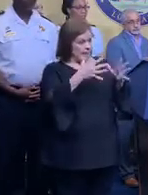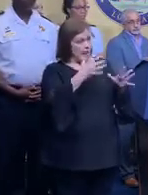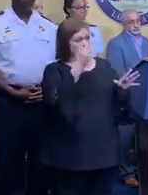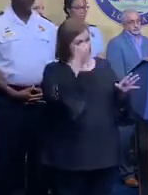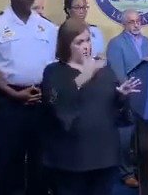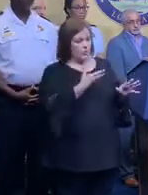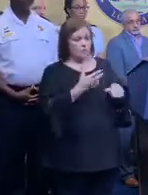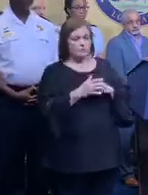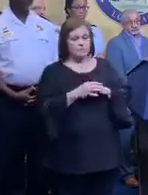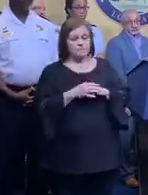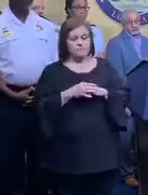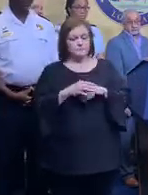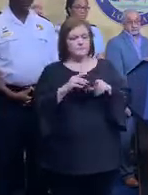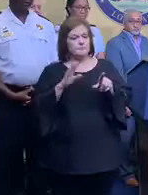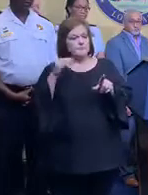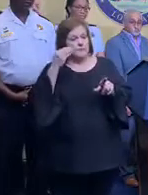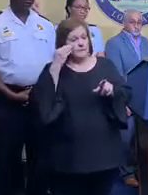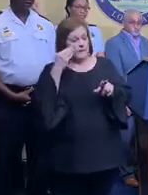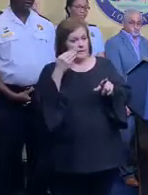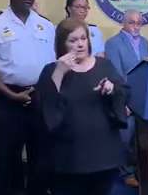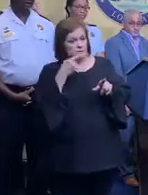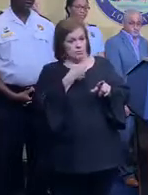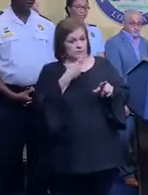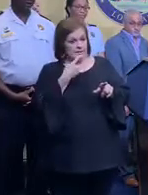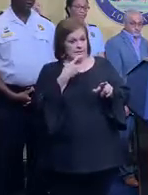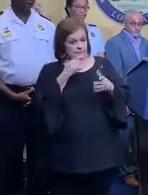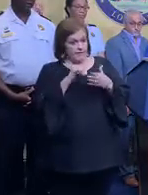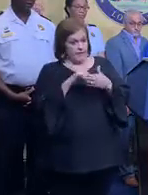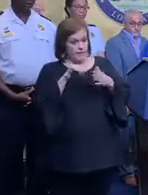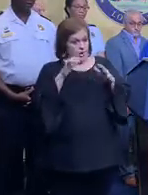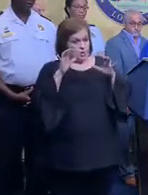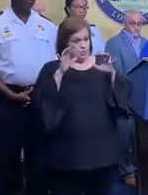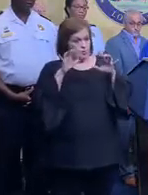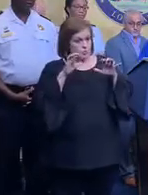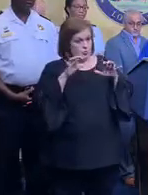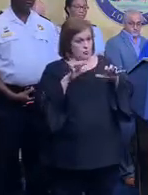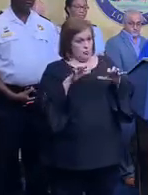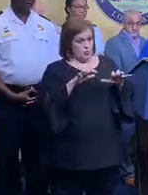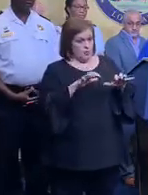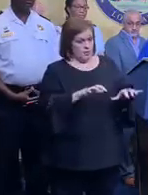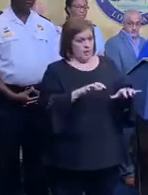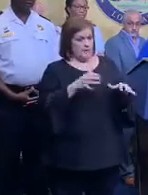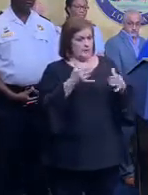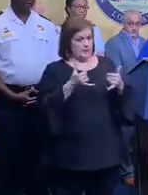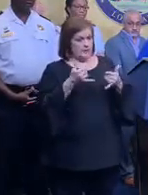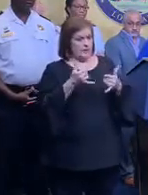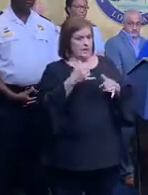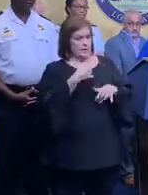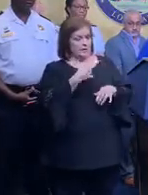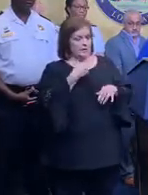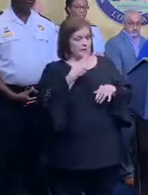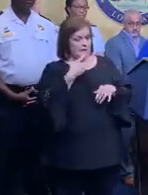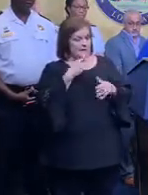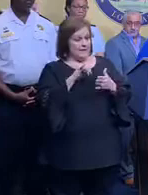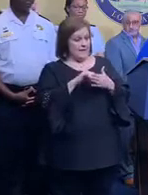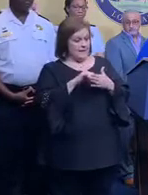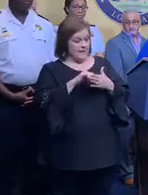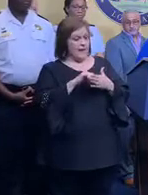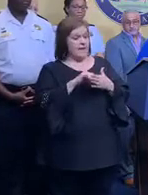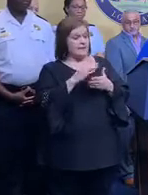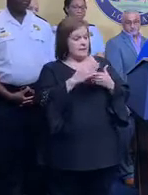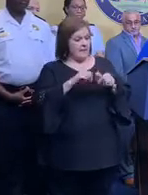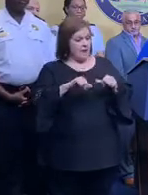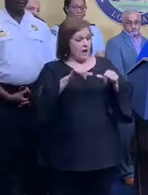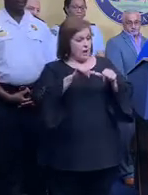Yeah, just a quick follow-up for the mayor. So given the rain event from today, when many of the major thoroughfares were blocked